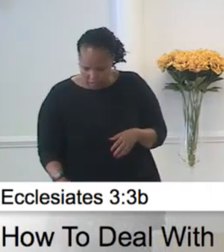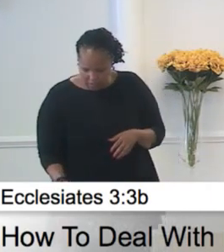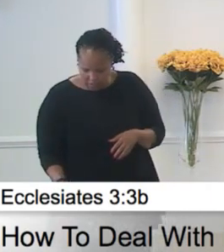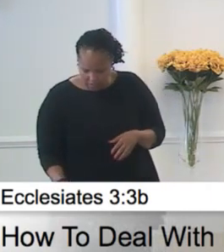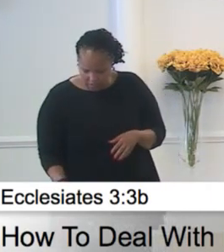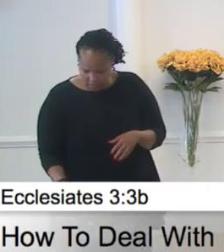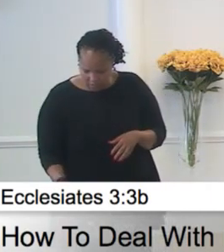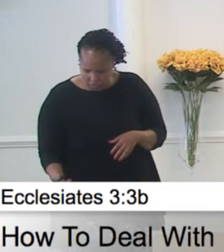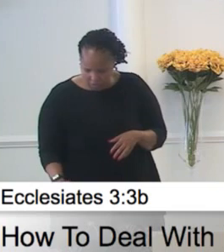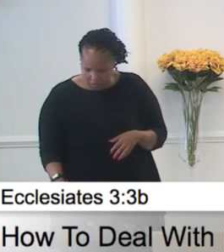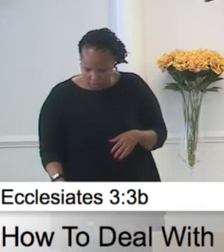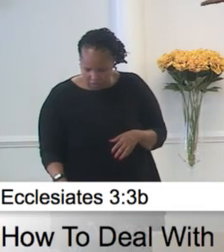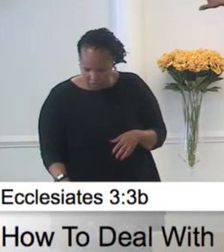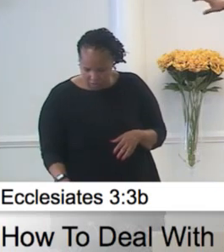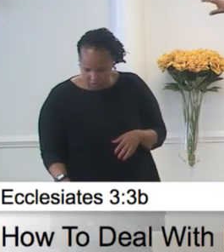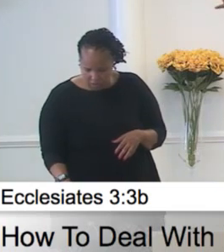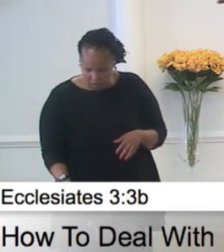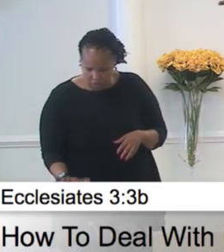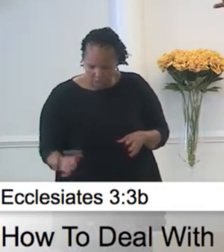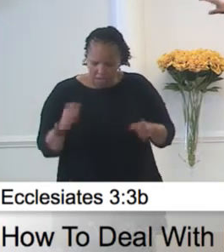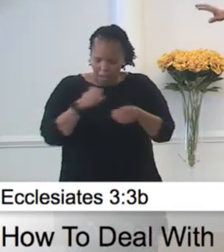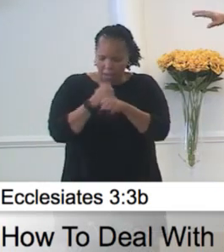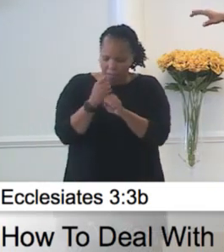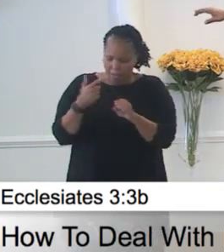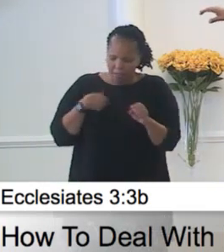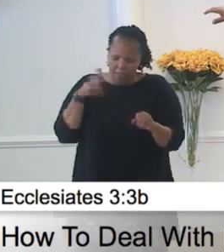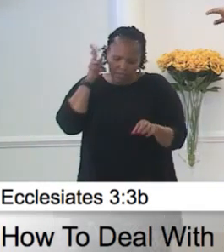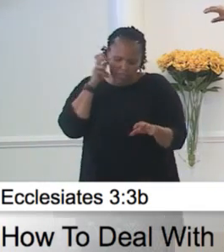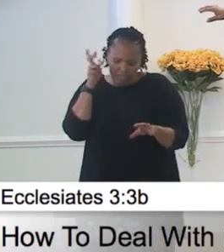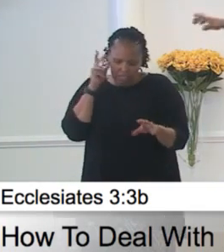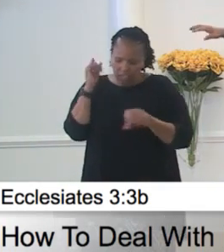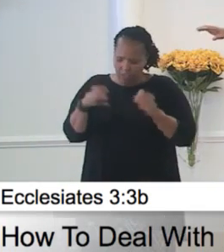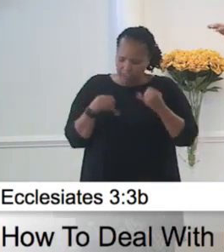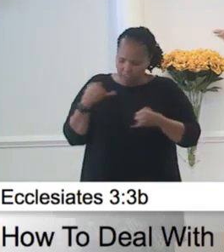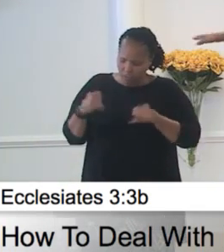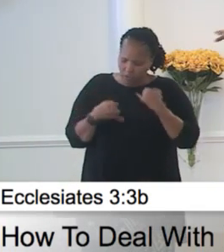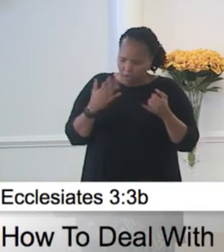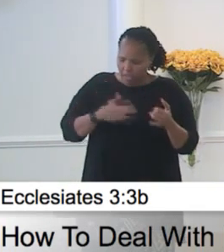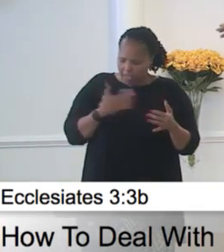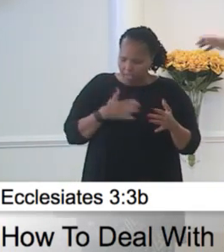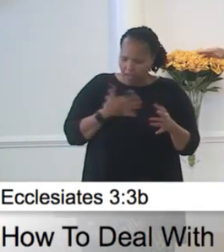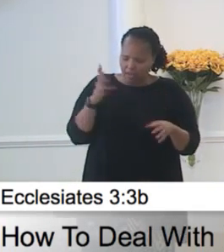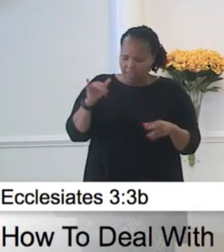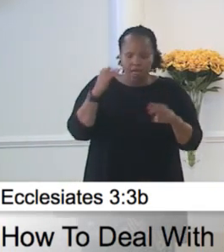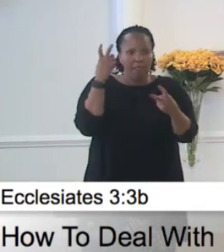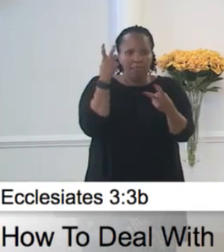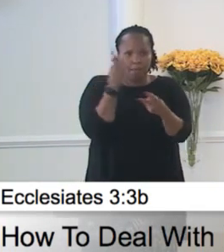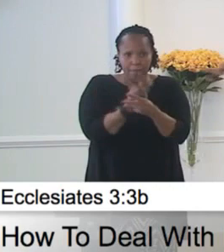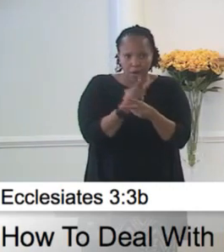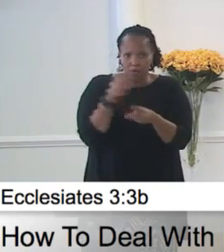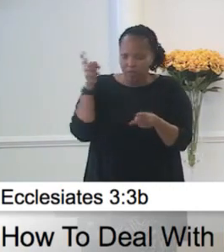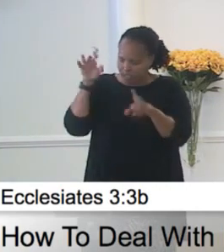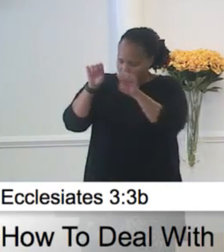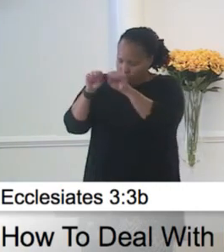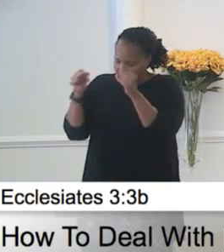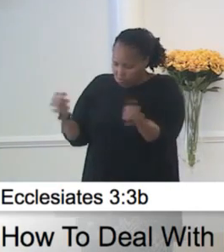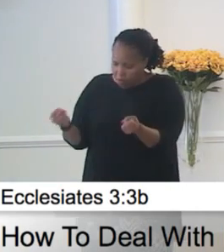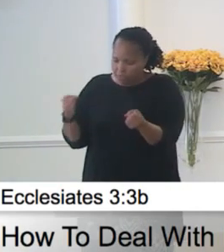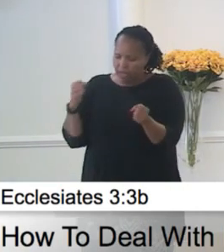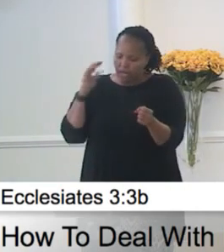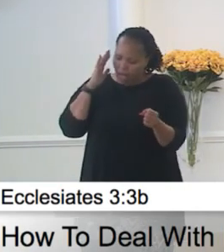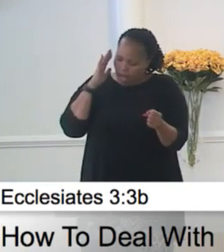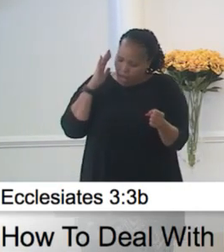verse 8. Make me to hear joy and gladness. That the bones which thou hast broken